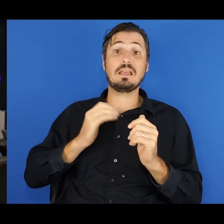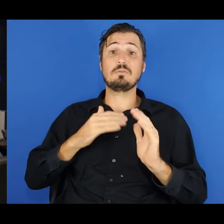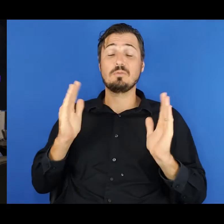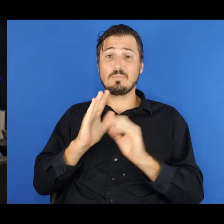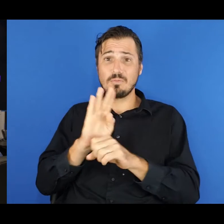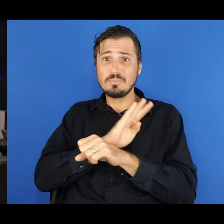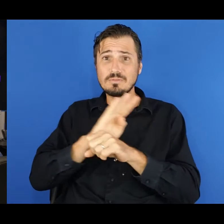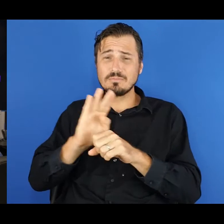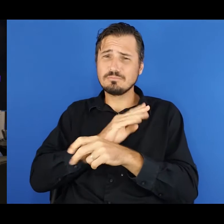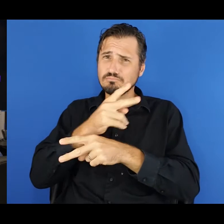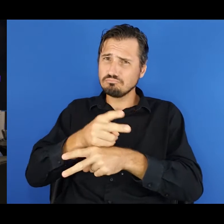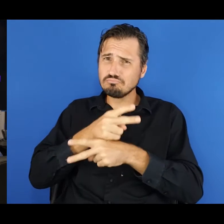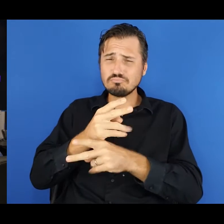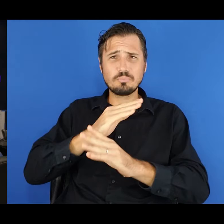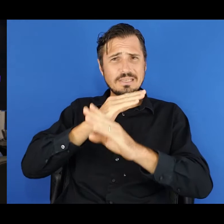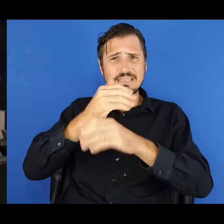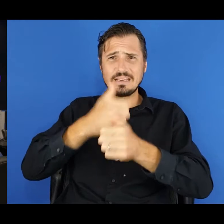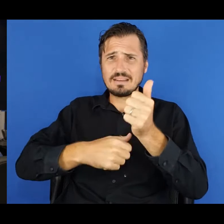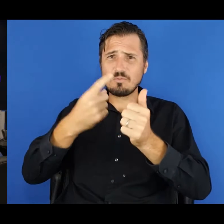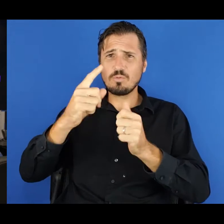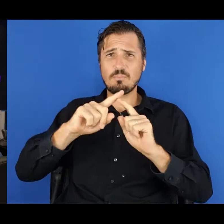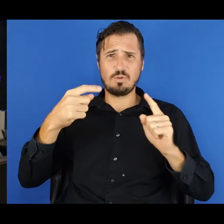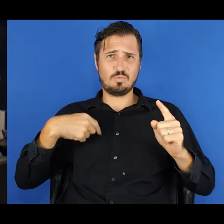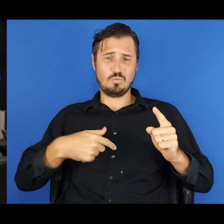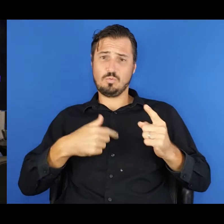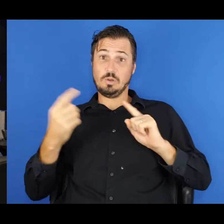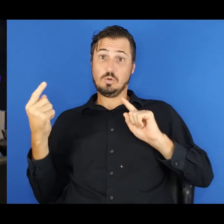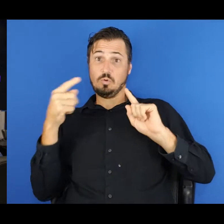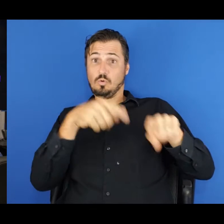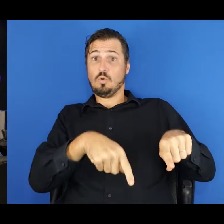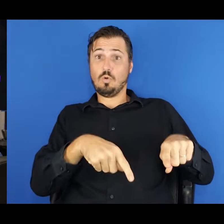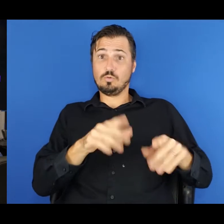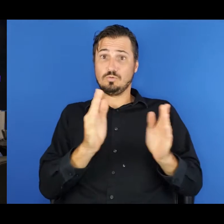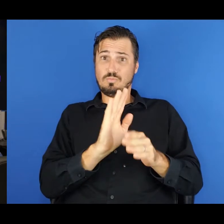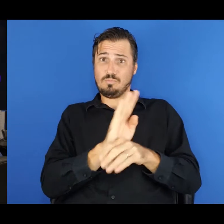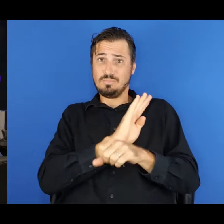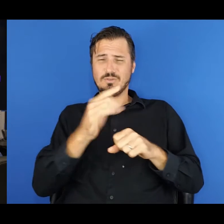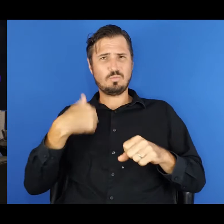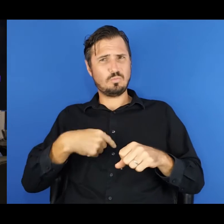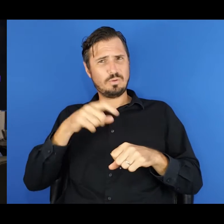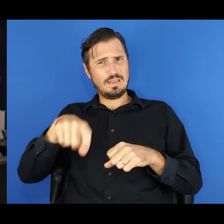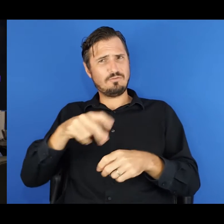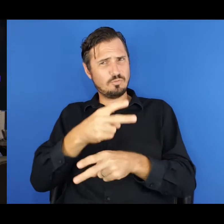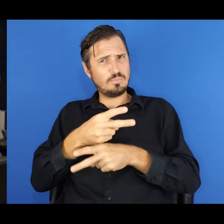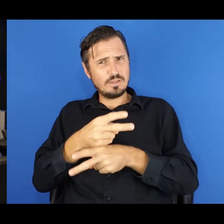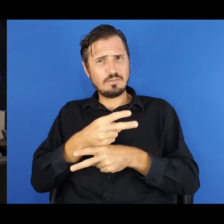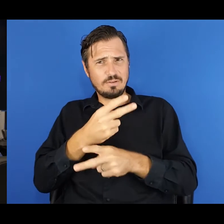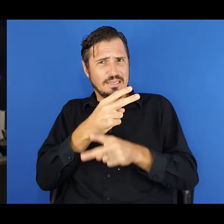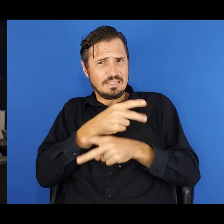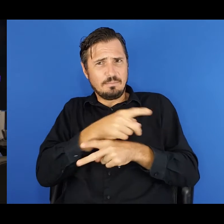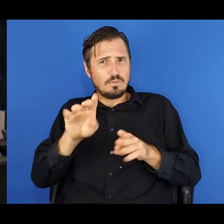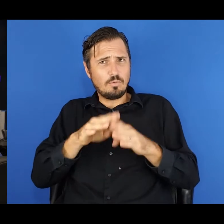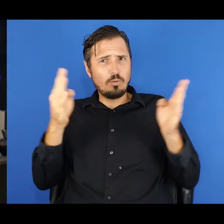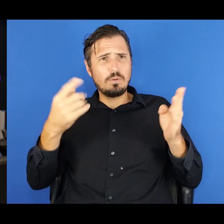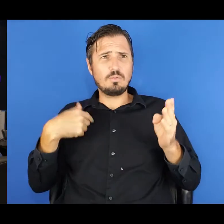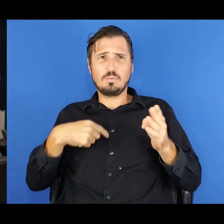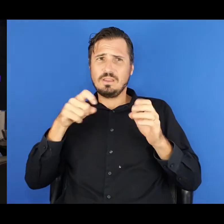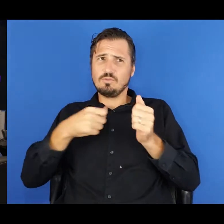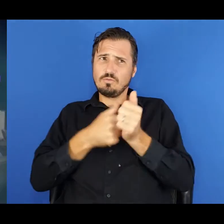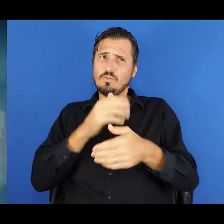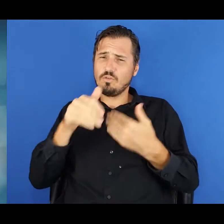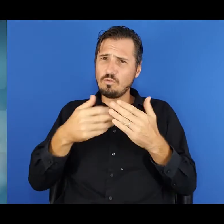employees and patrons. But as customers, we must also take steps to protect them and keep them open by doing our part to follow